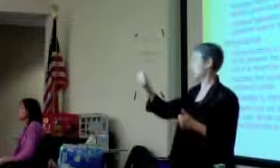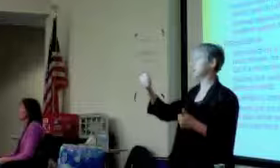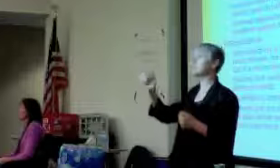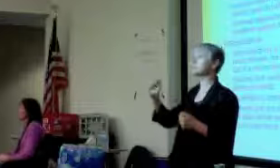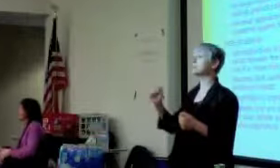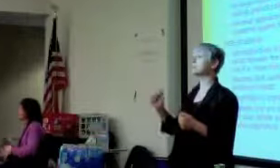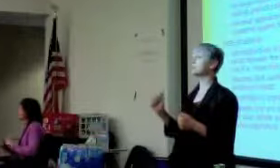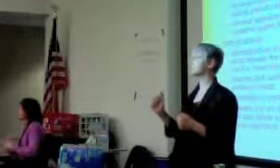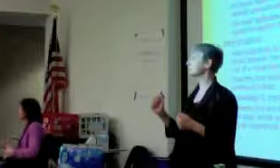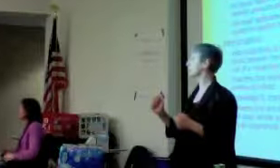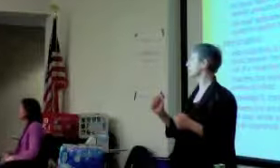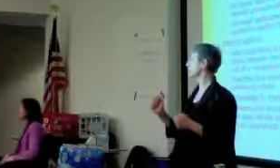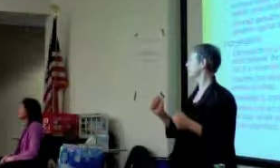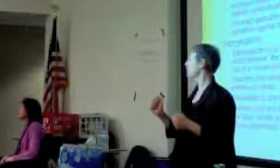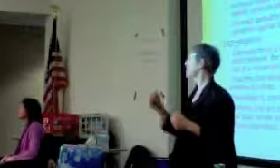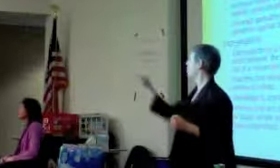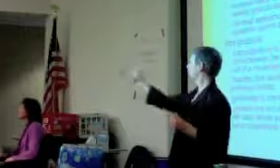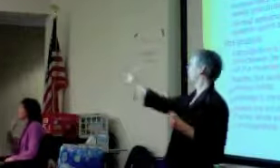Excitement.